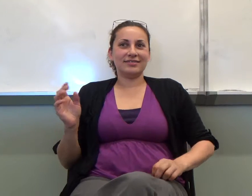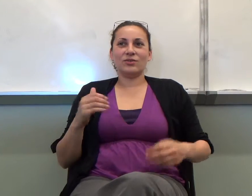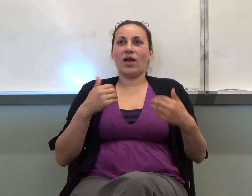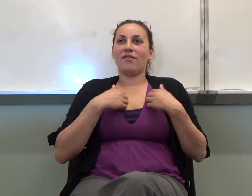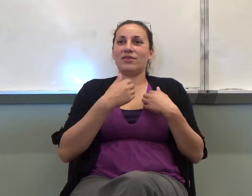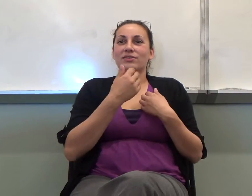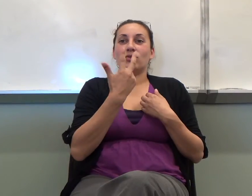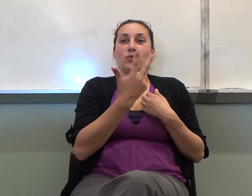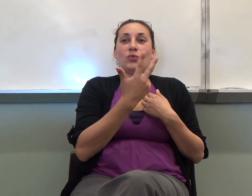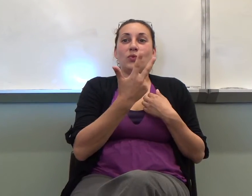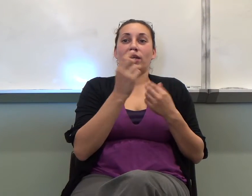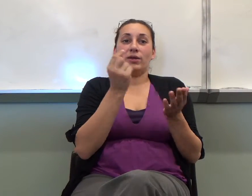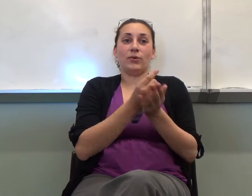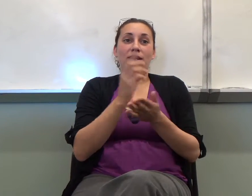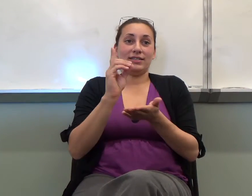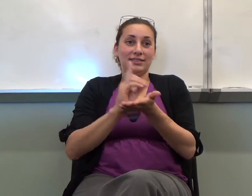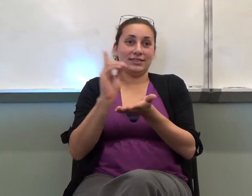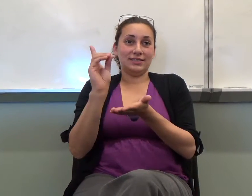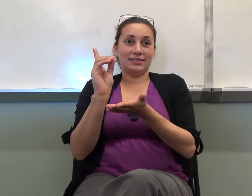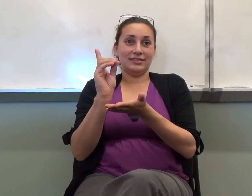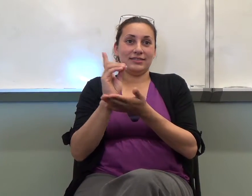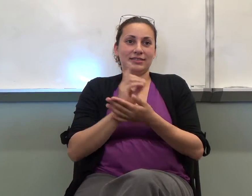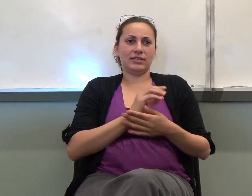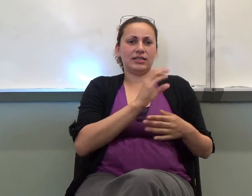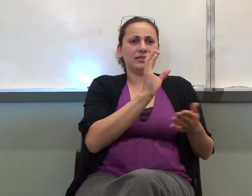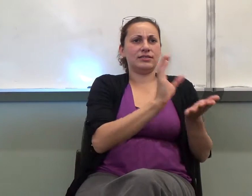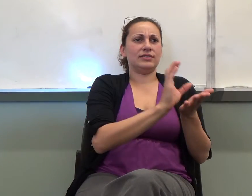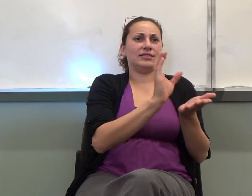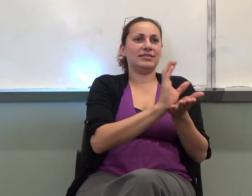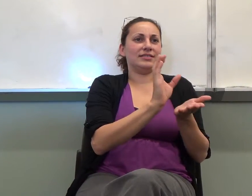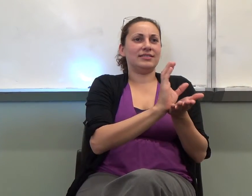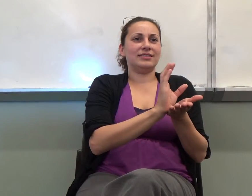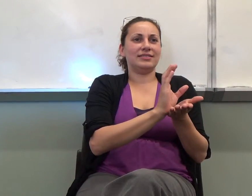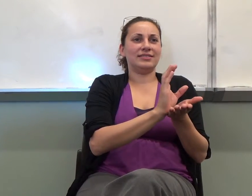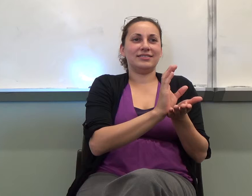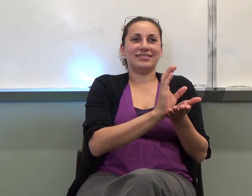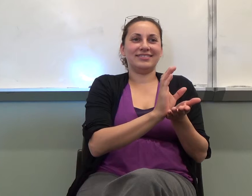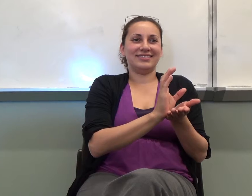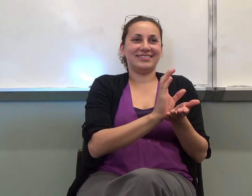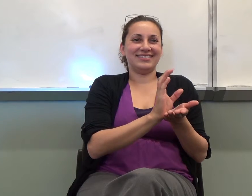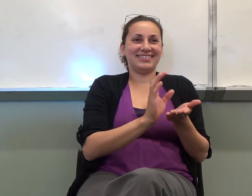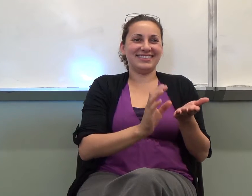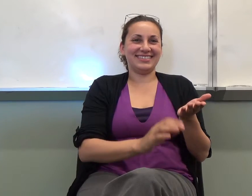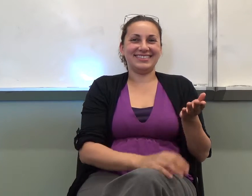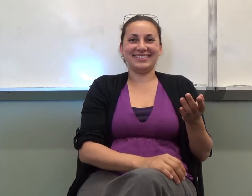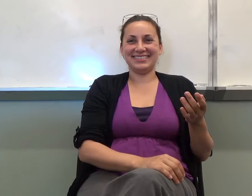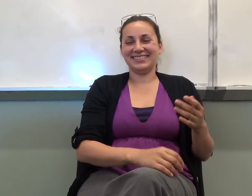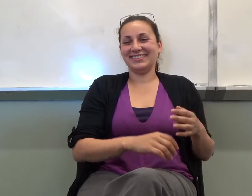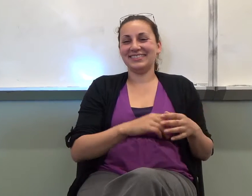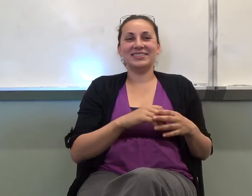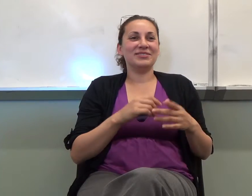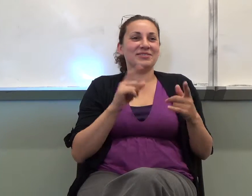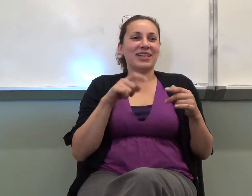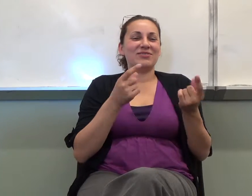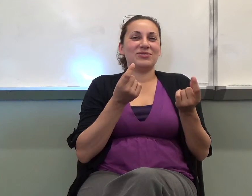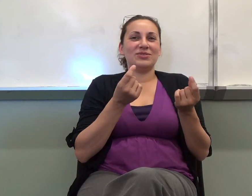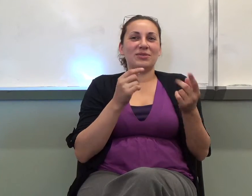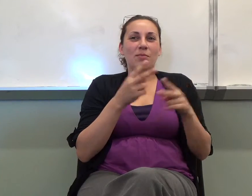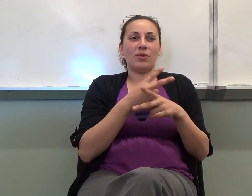they're saying, how many times more C's are there than D's? Well, what would you have to do to multiply 3 to get